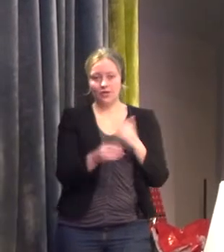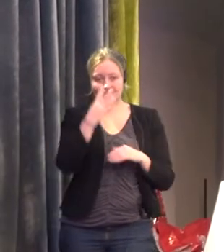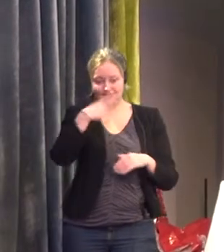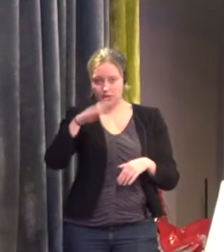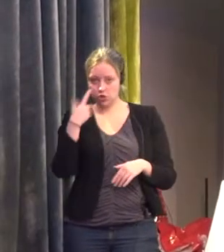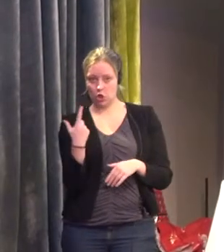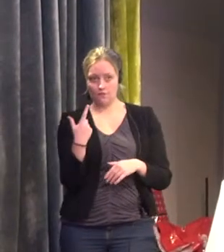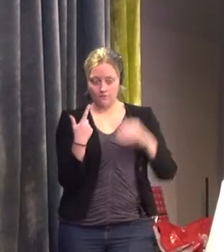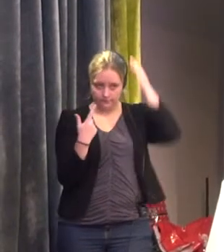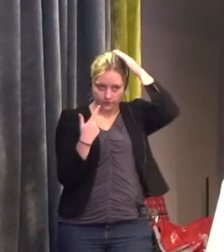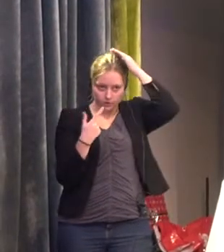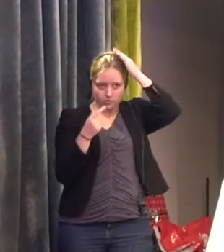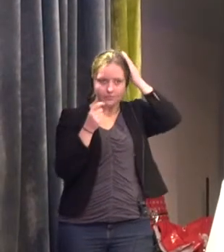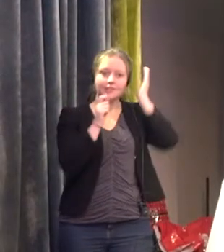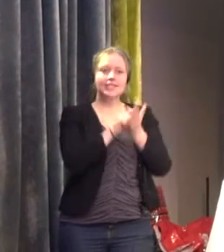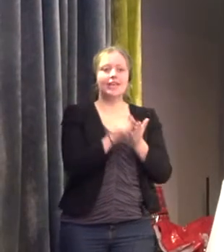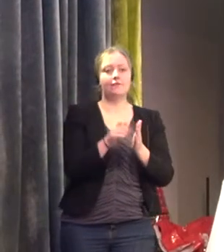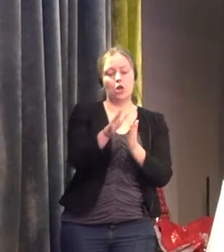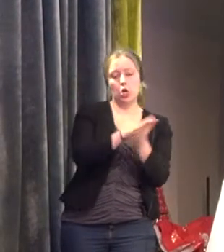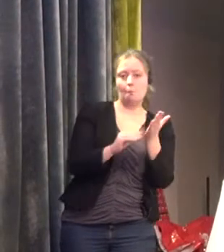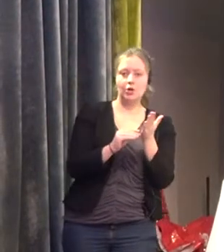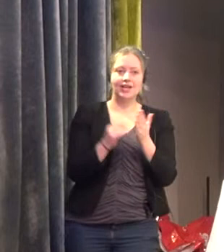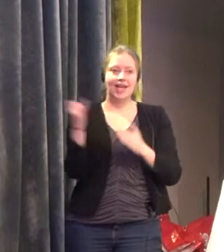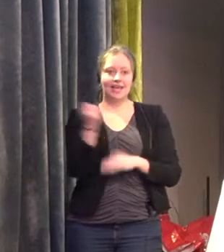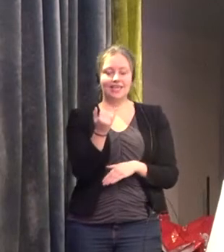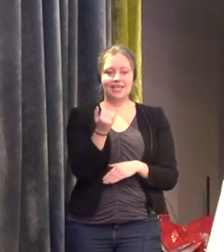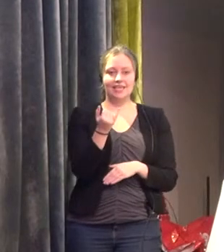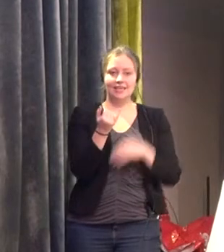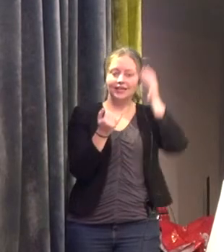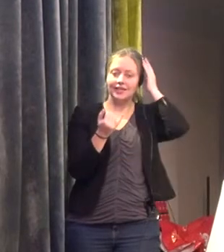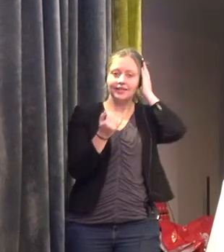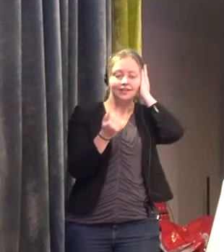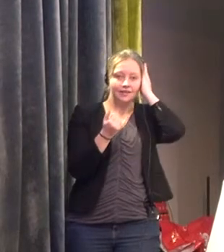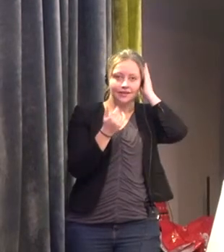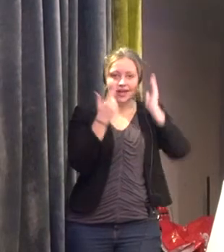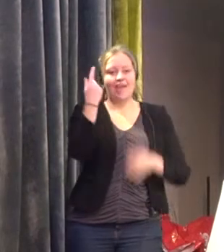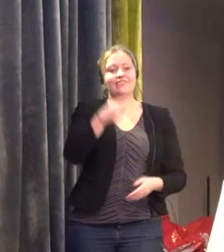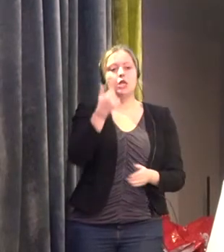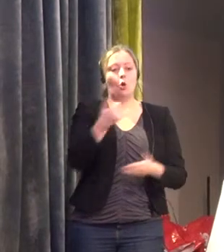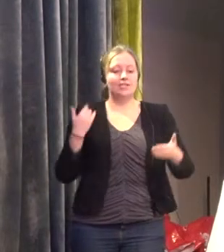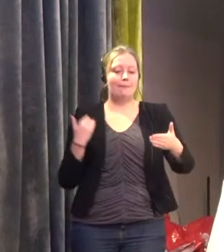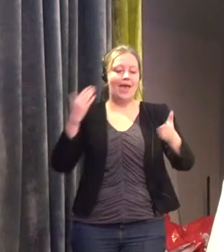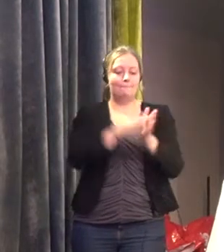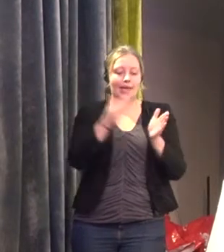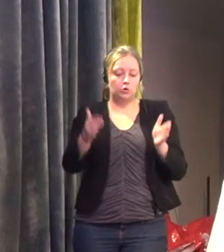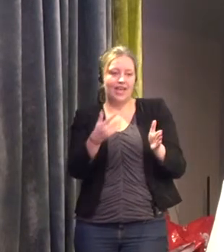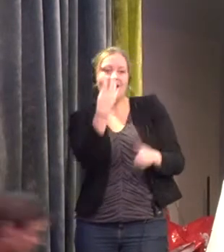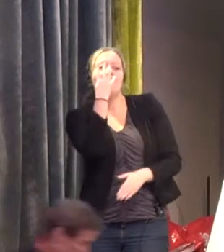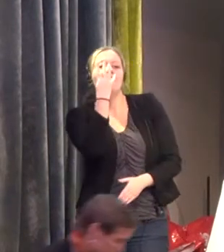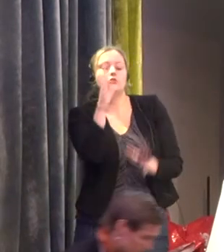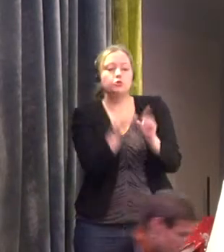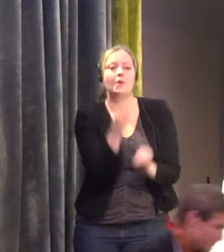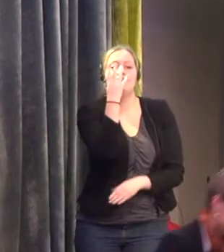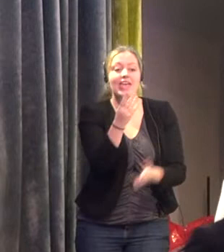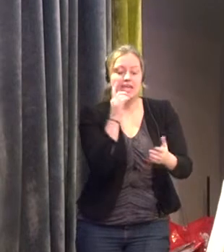decade of 10 years, there had been only 4 admissible complaints to any UN treaty monitoring body about